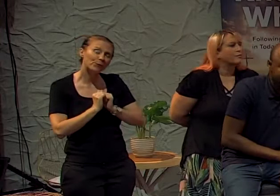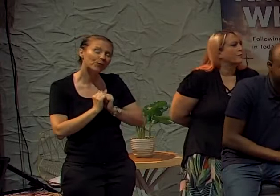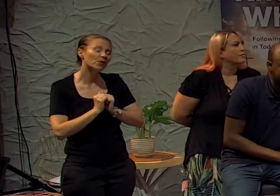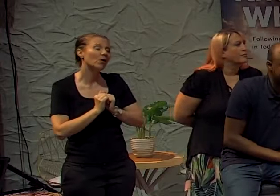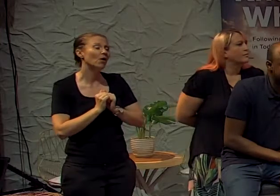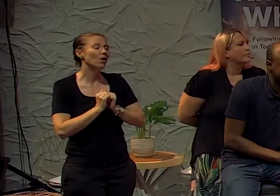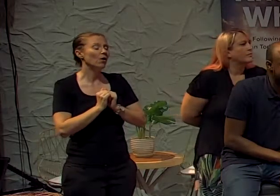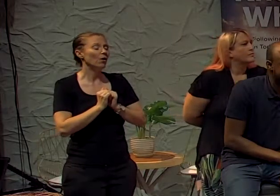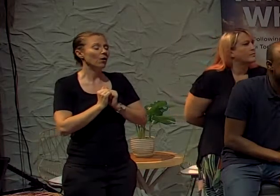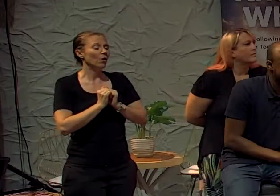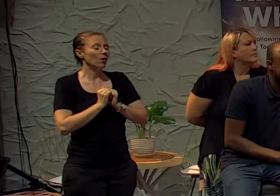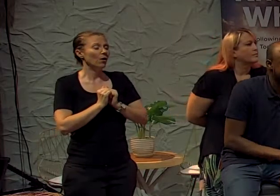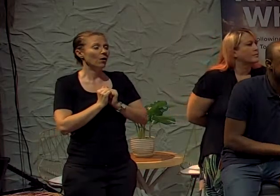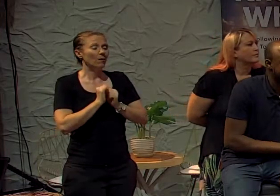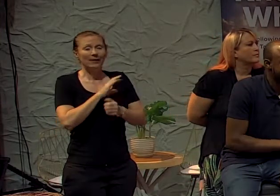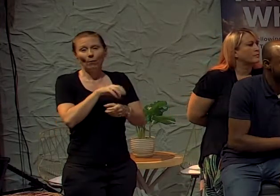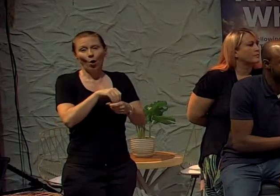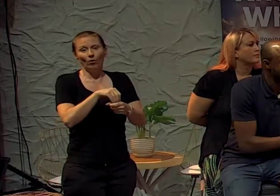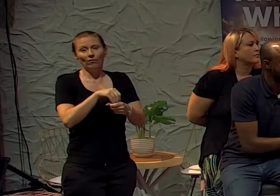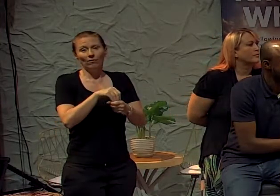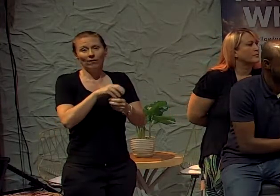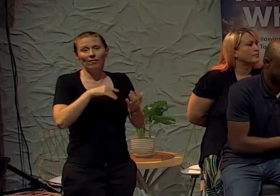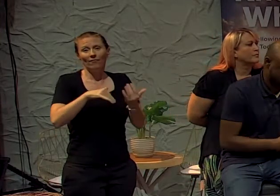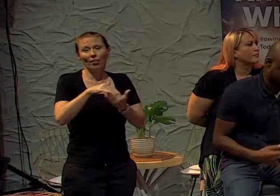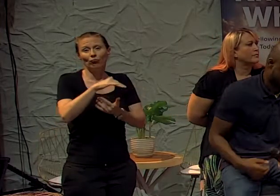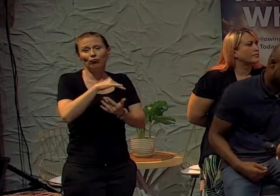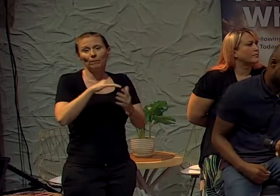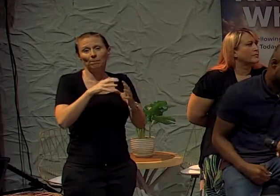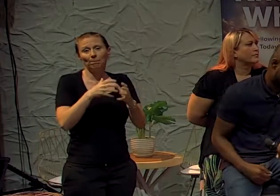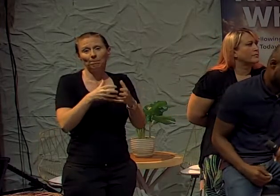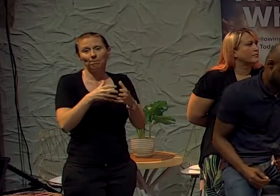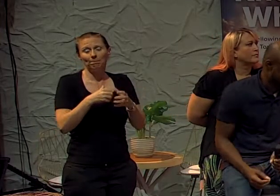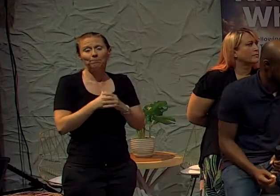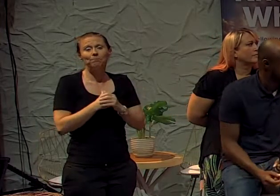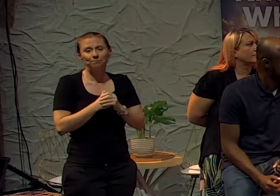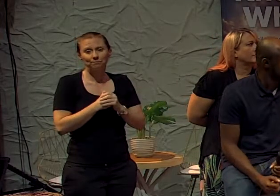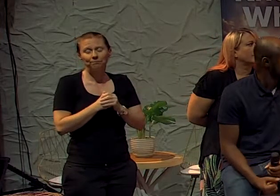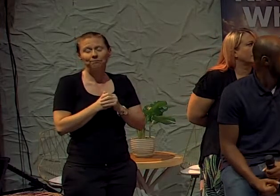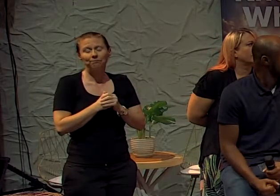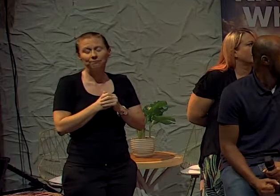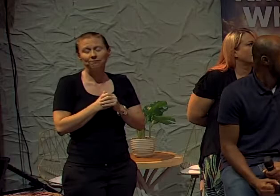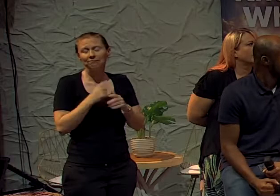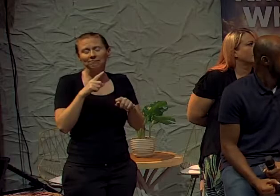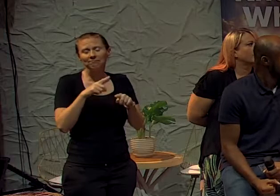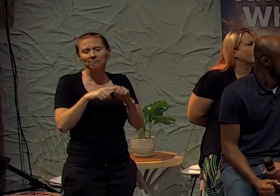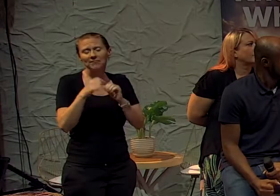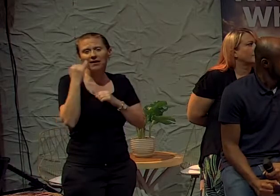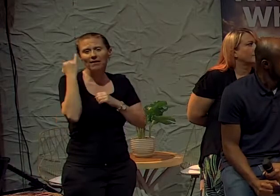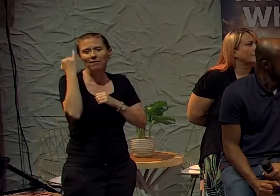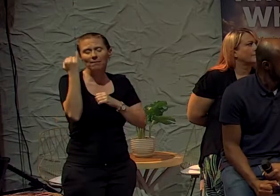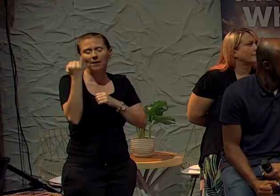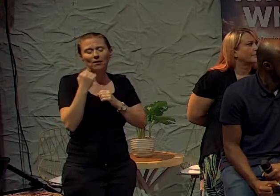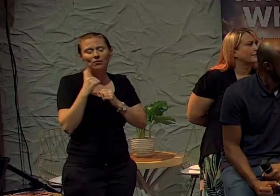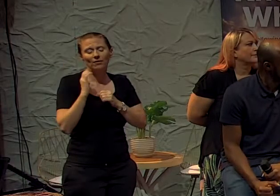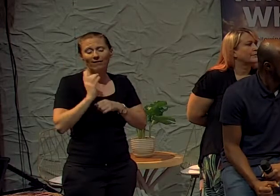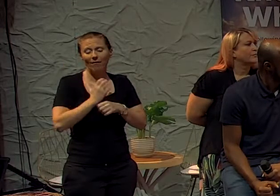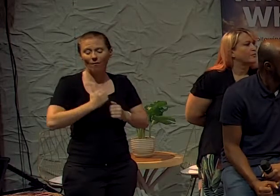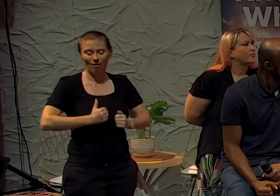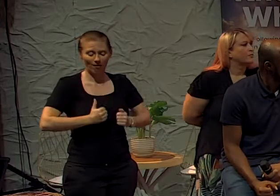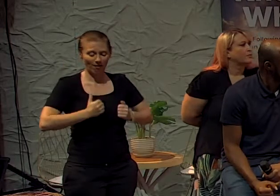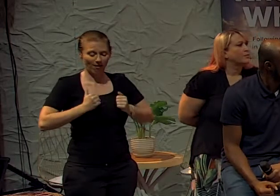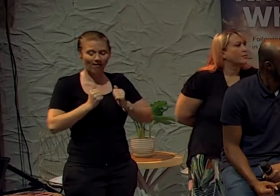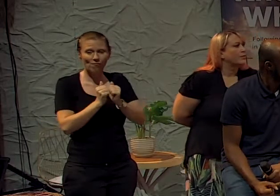and just being part of the fellowship. And I can't imagine, our life